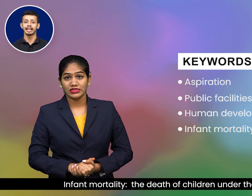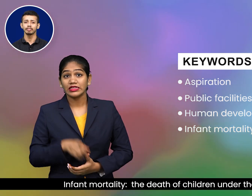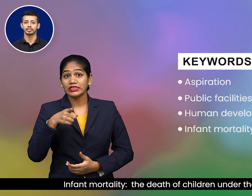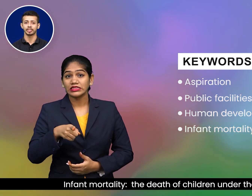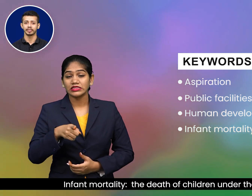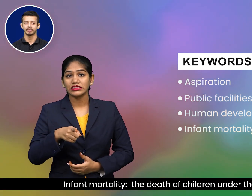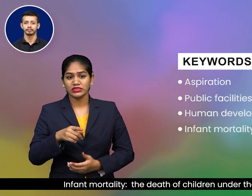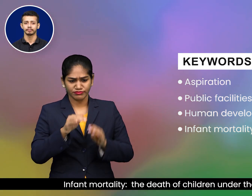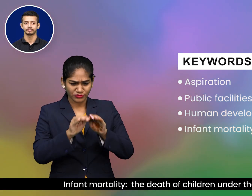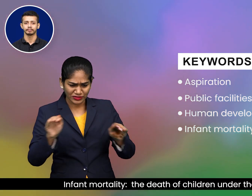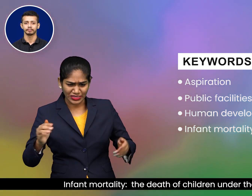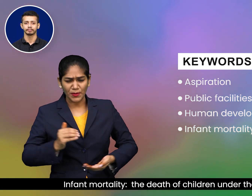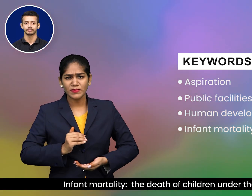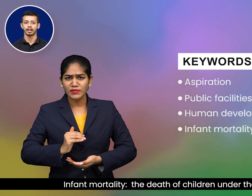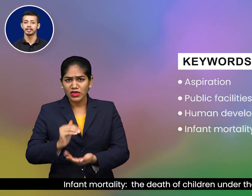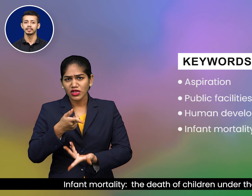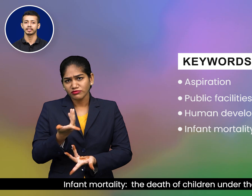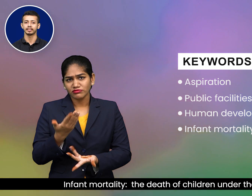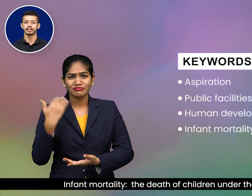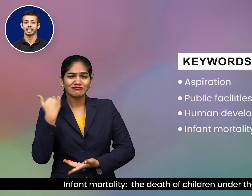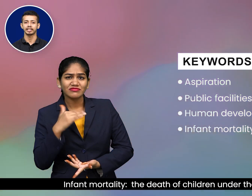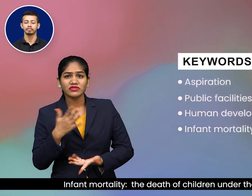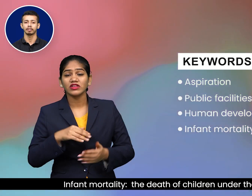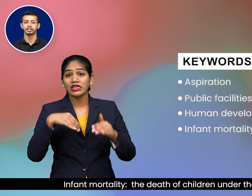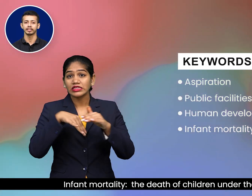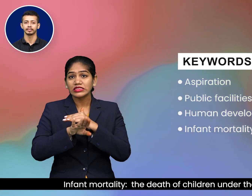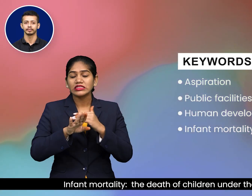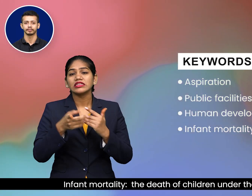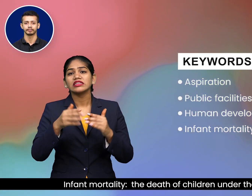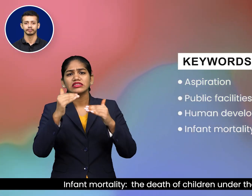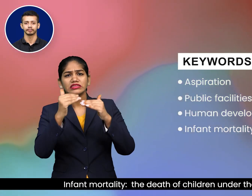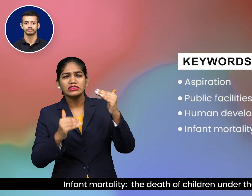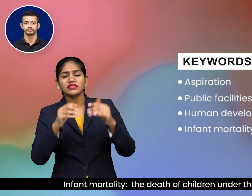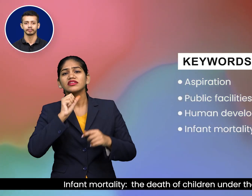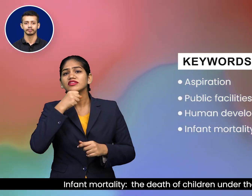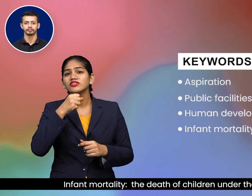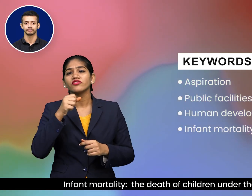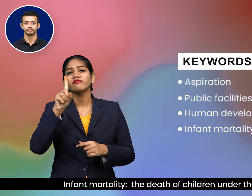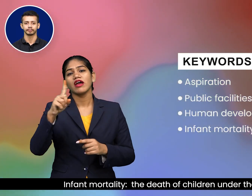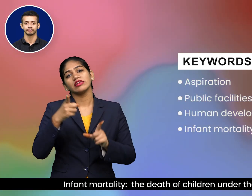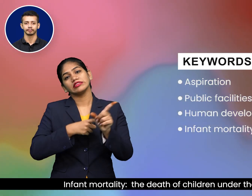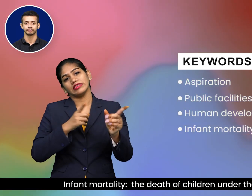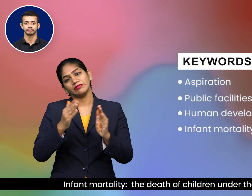The death of a children under the age of 1 year.